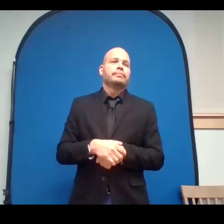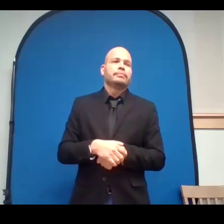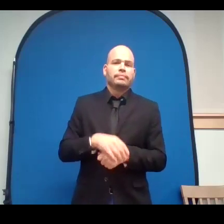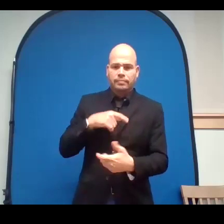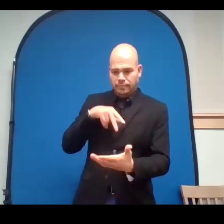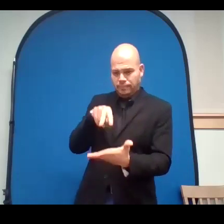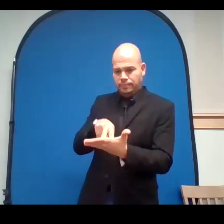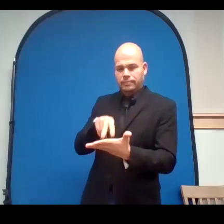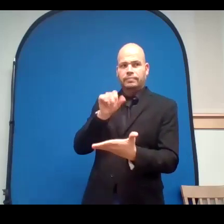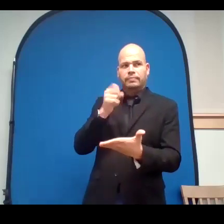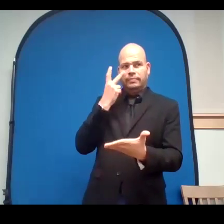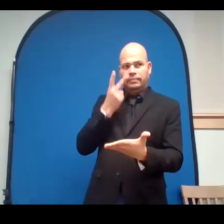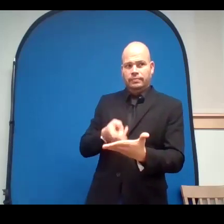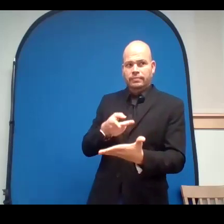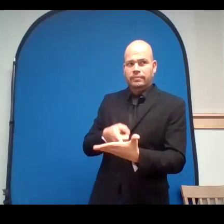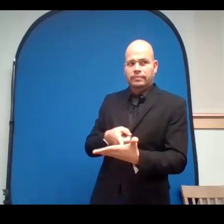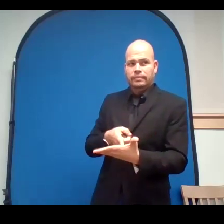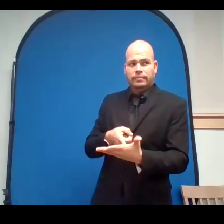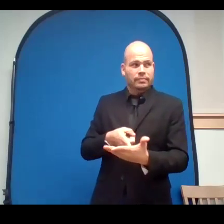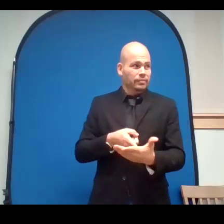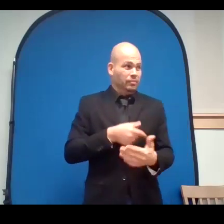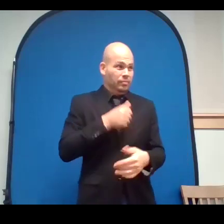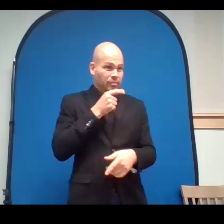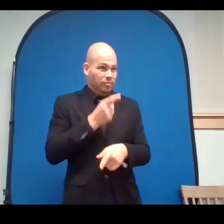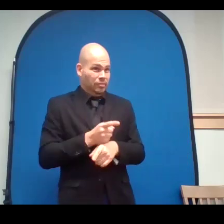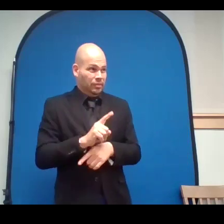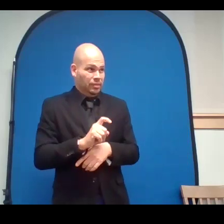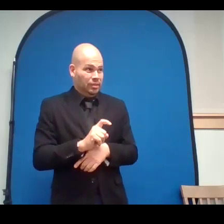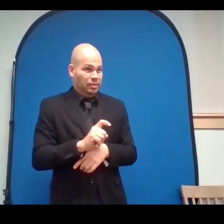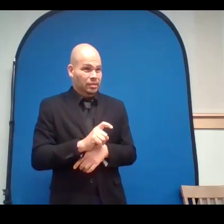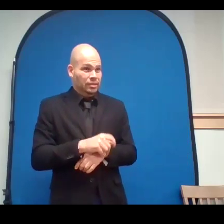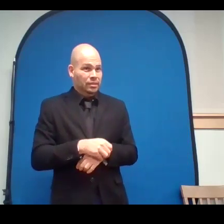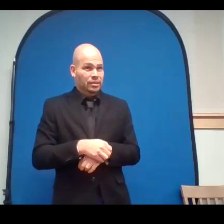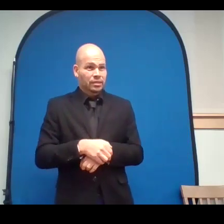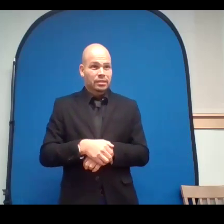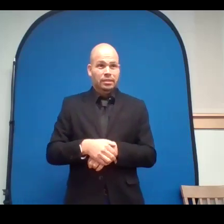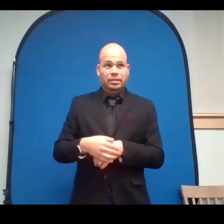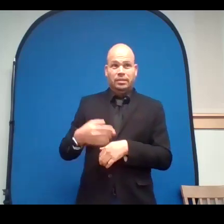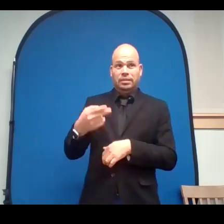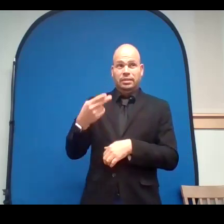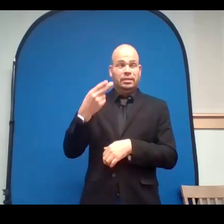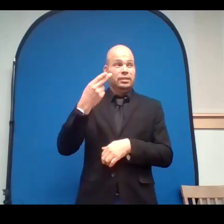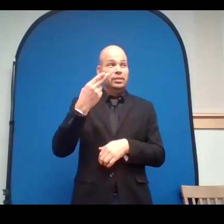What was it really direct, was it? Professor? Hodgson was giving specifics.